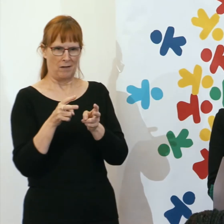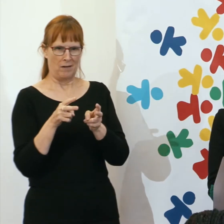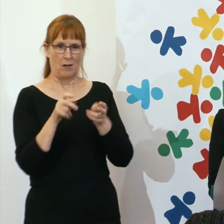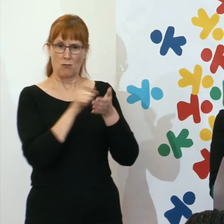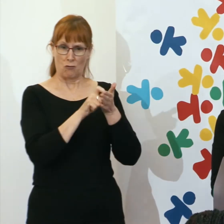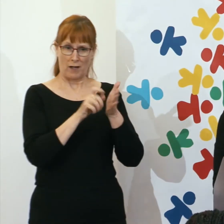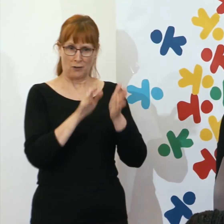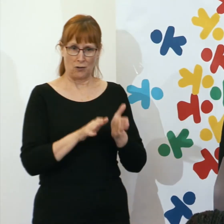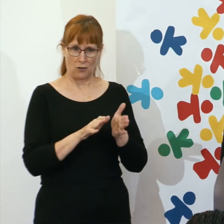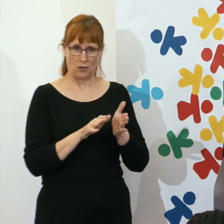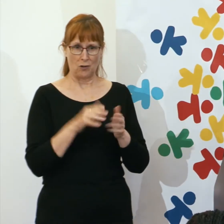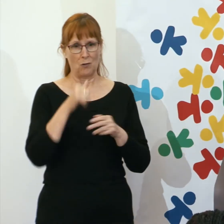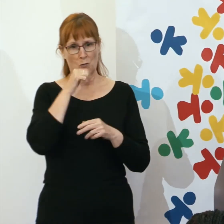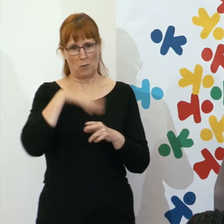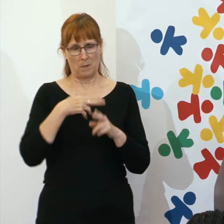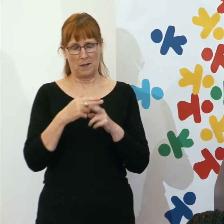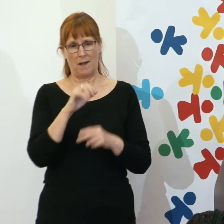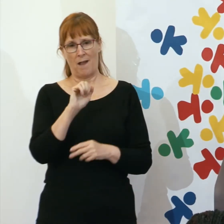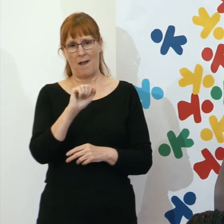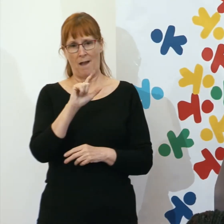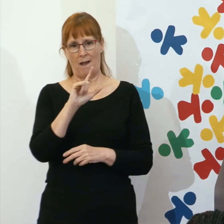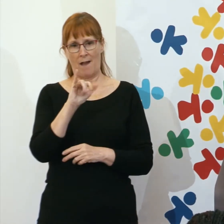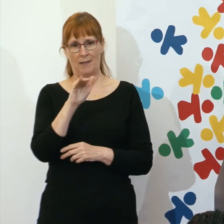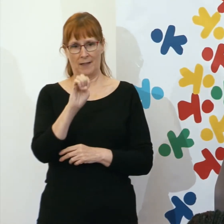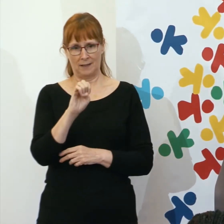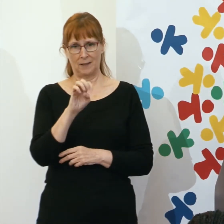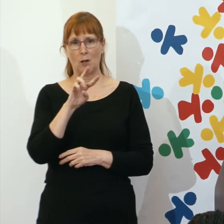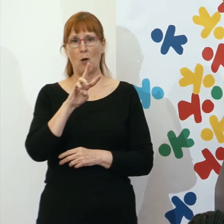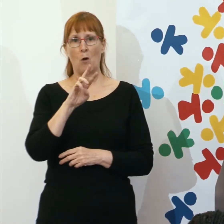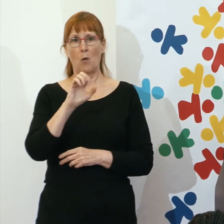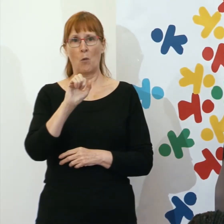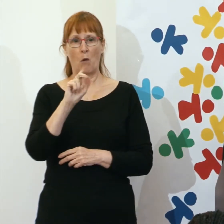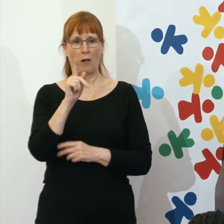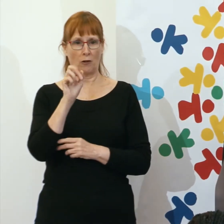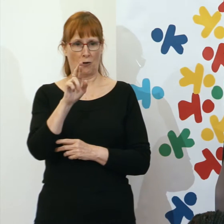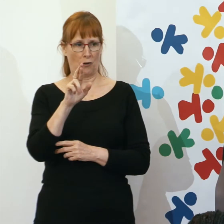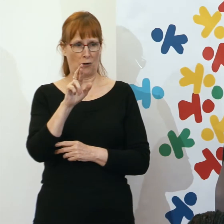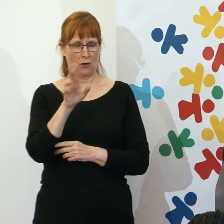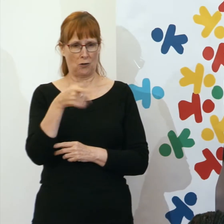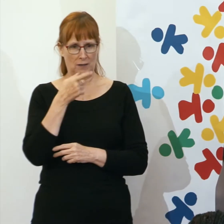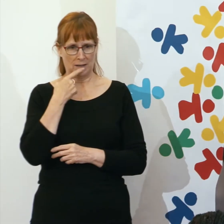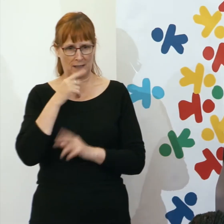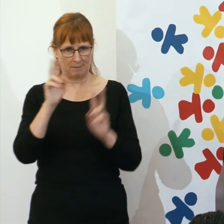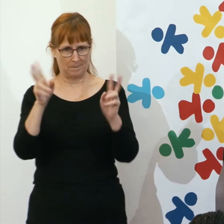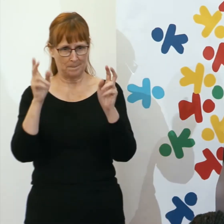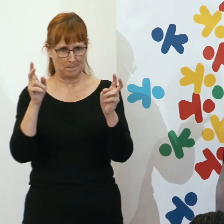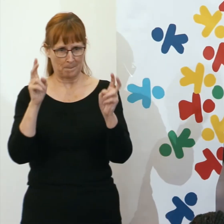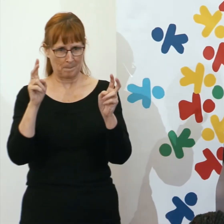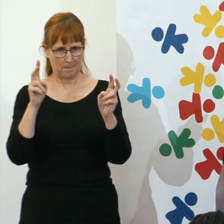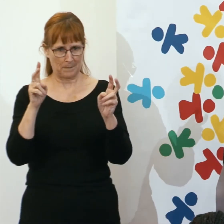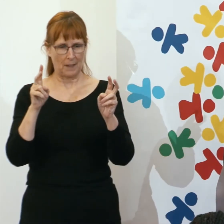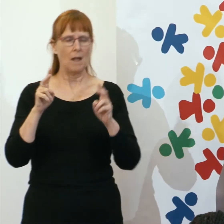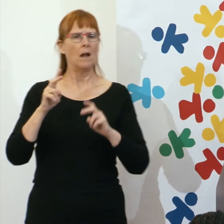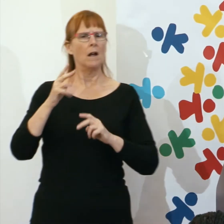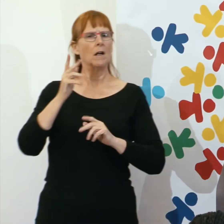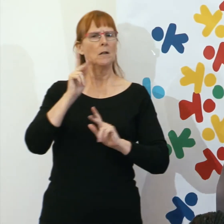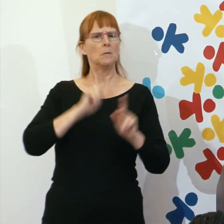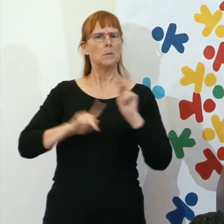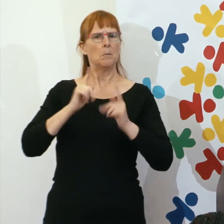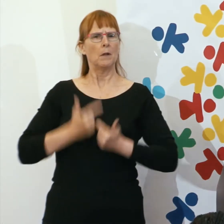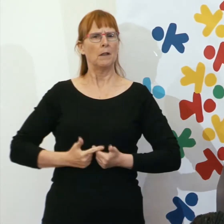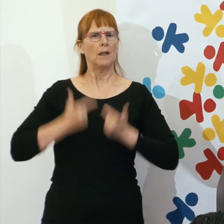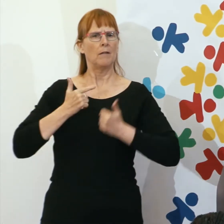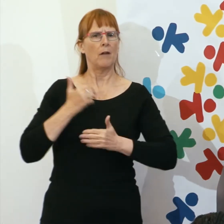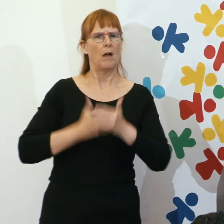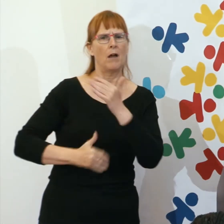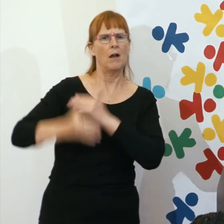novelist Alice Walker wrote, and I quote, "To acknowledge our ancestors means we